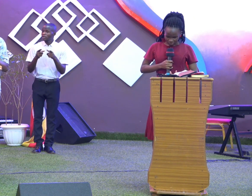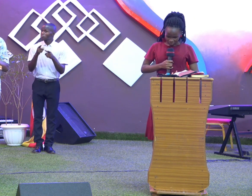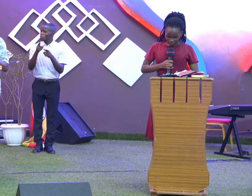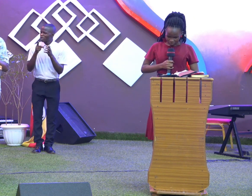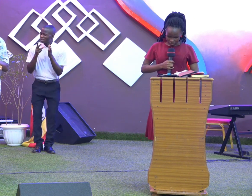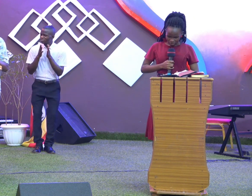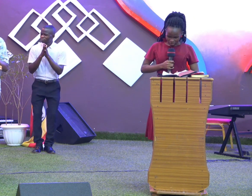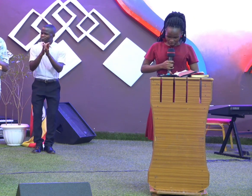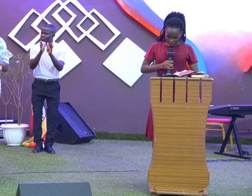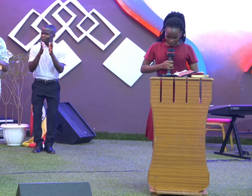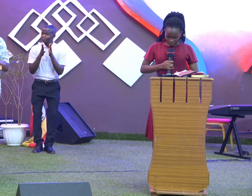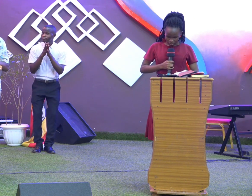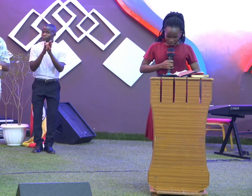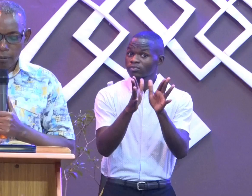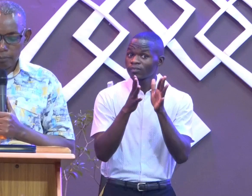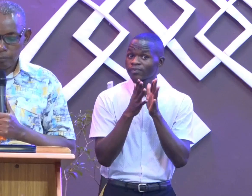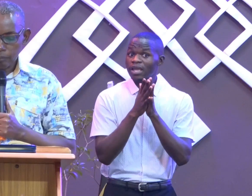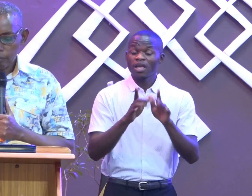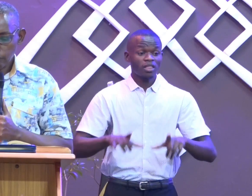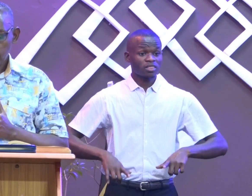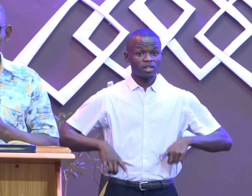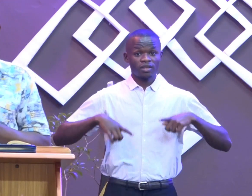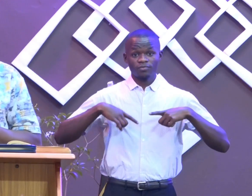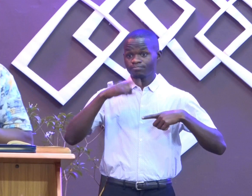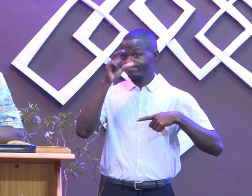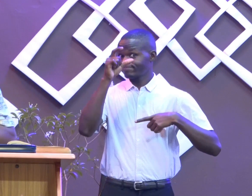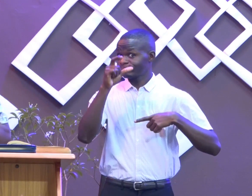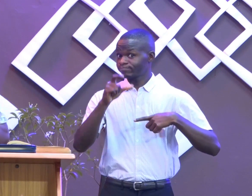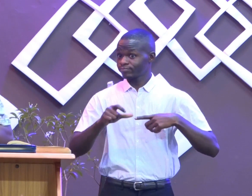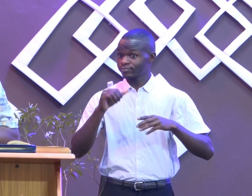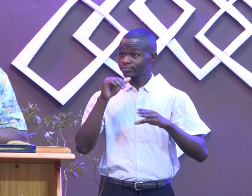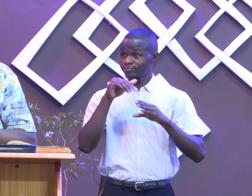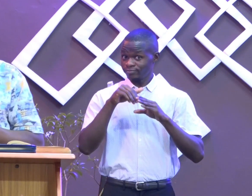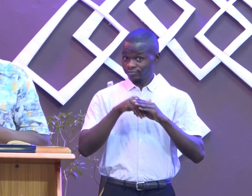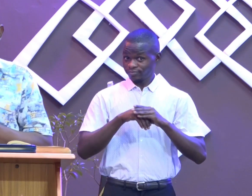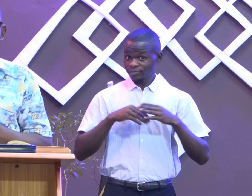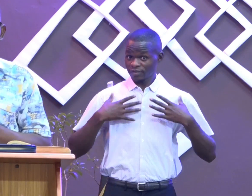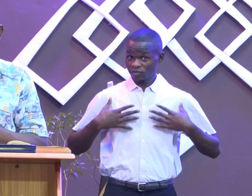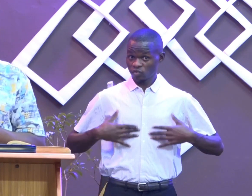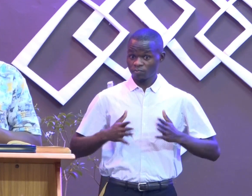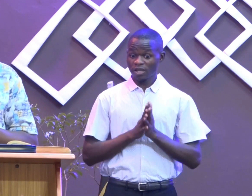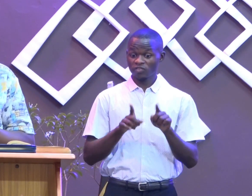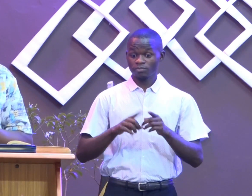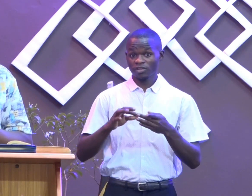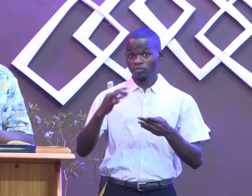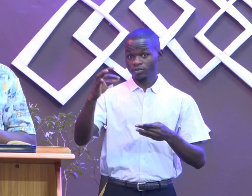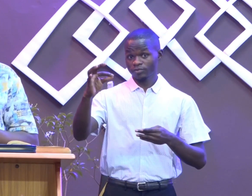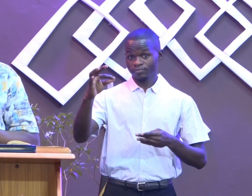But more so they were explaining the relationship of the physical and the spiritual life